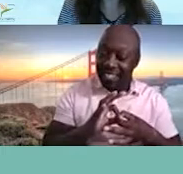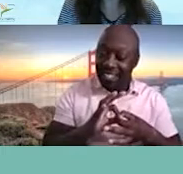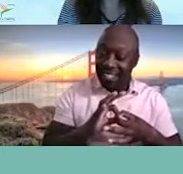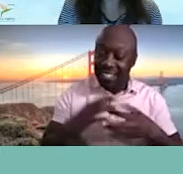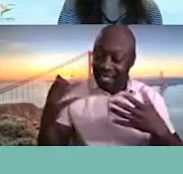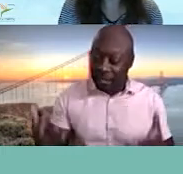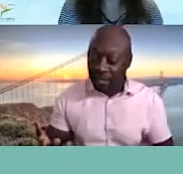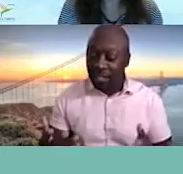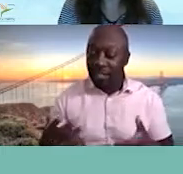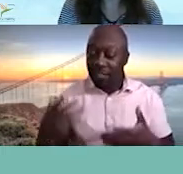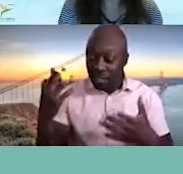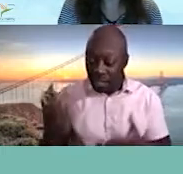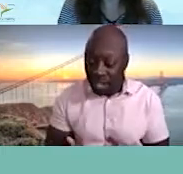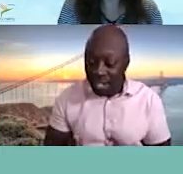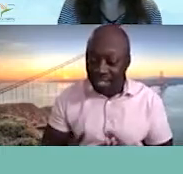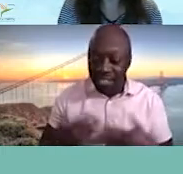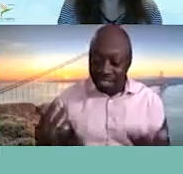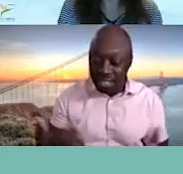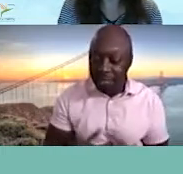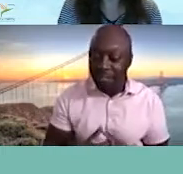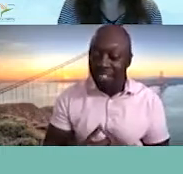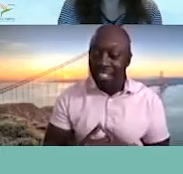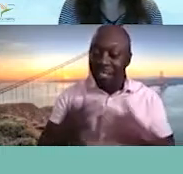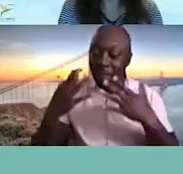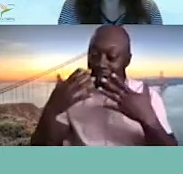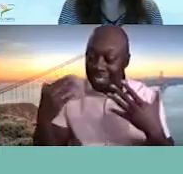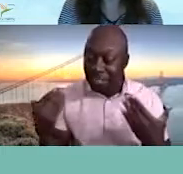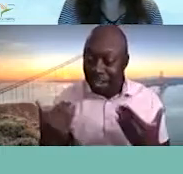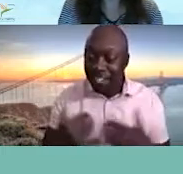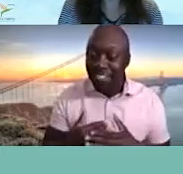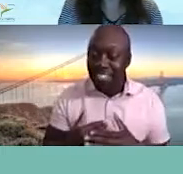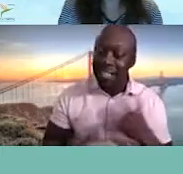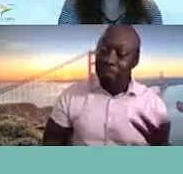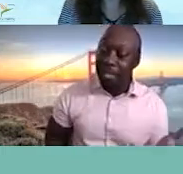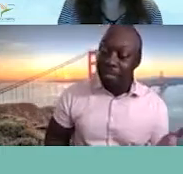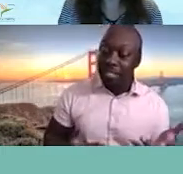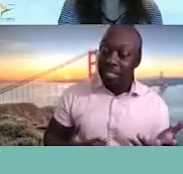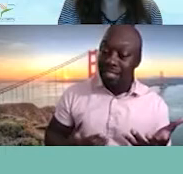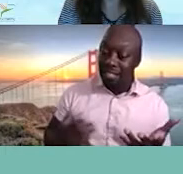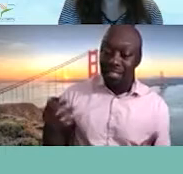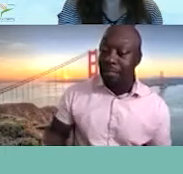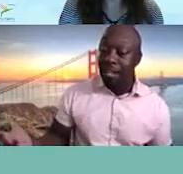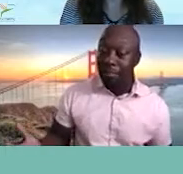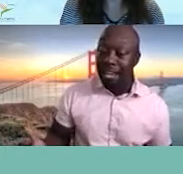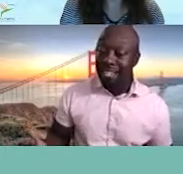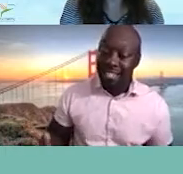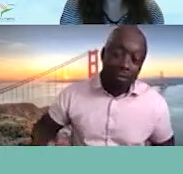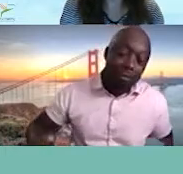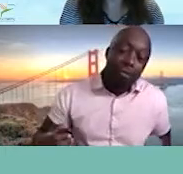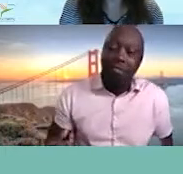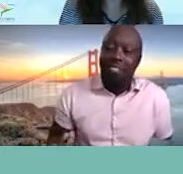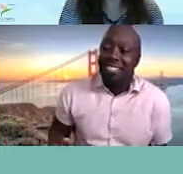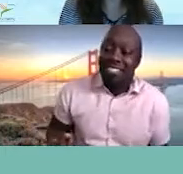that. They did something correct, successful. The parent smiled, and the baby smiled back and